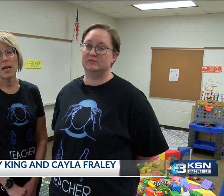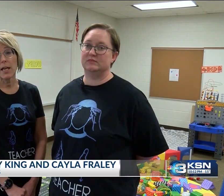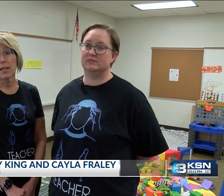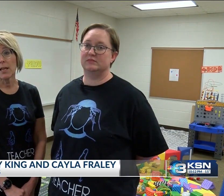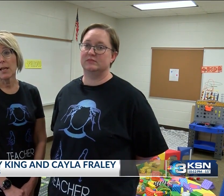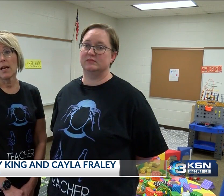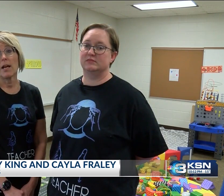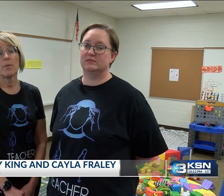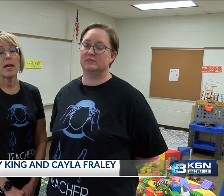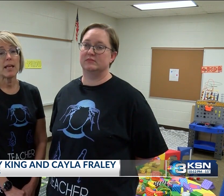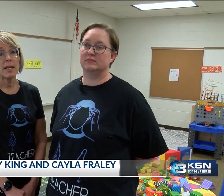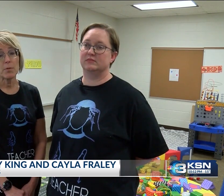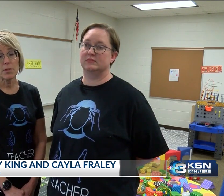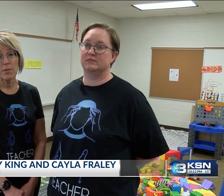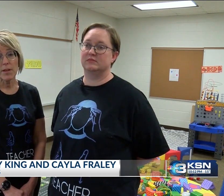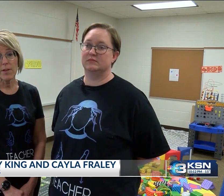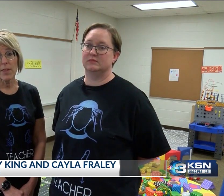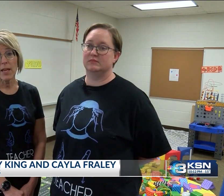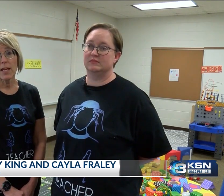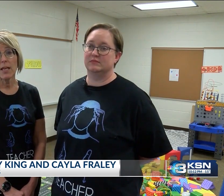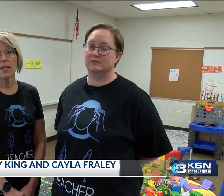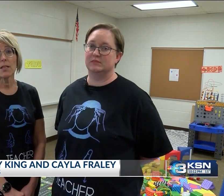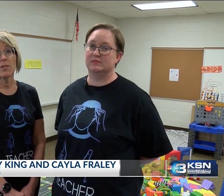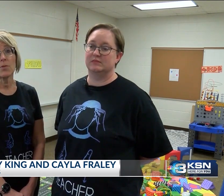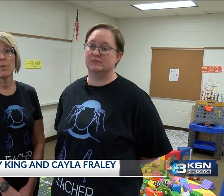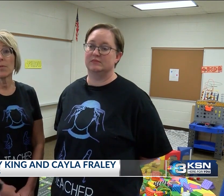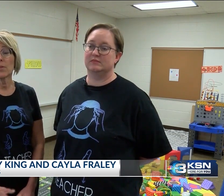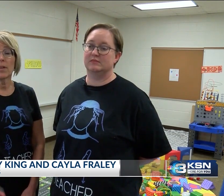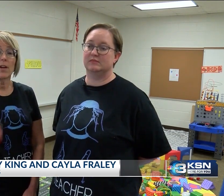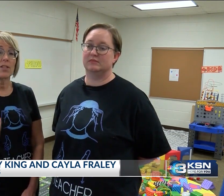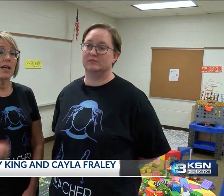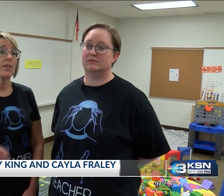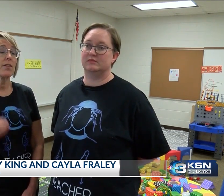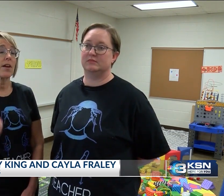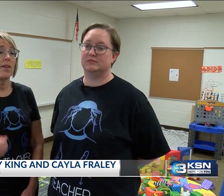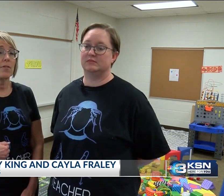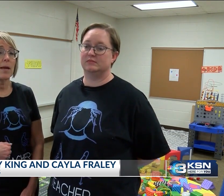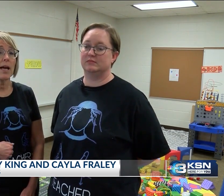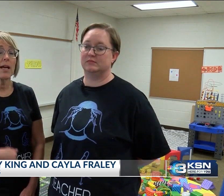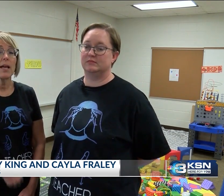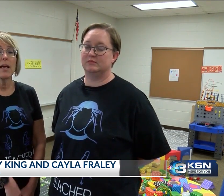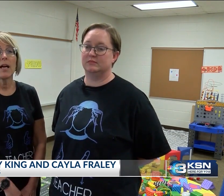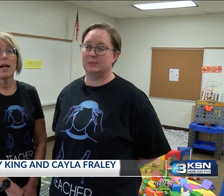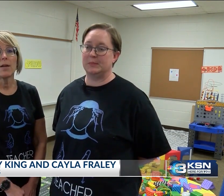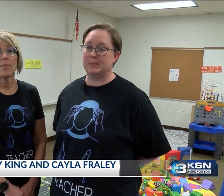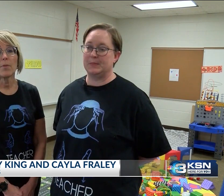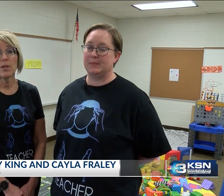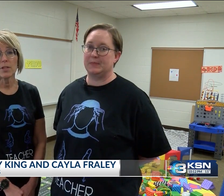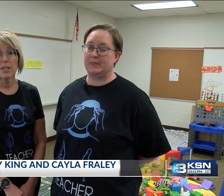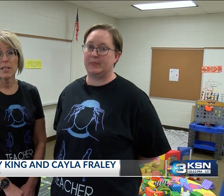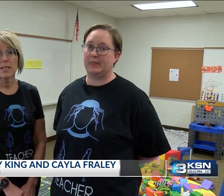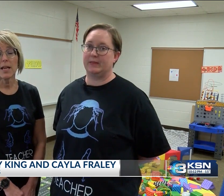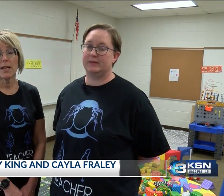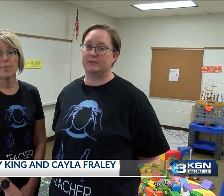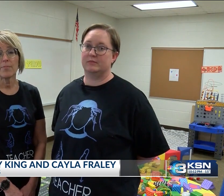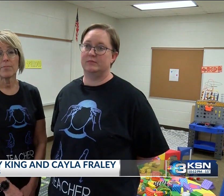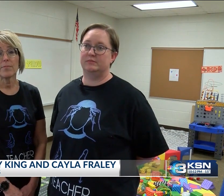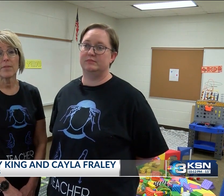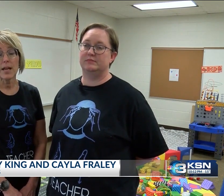sign. We had labels with everything. The student, when we were learning our sounds and our alphabet, we learned it, how